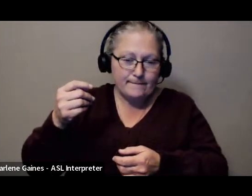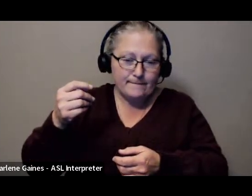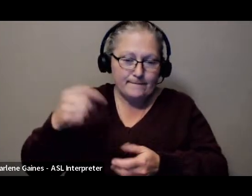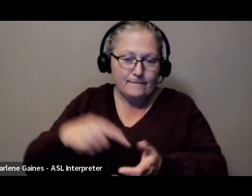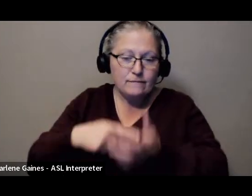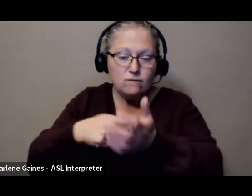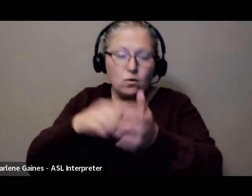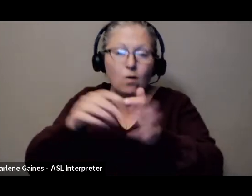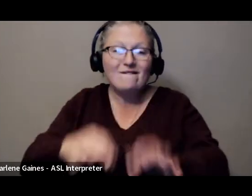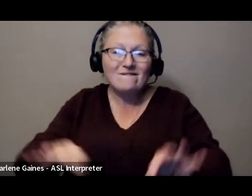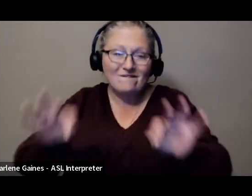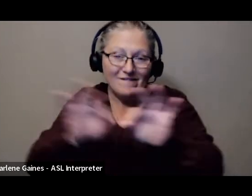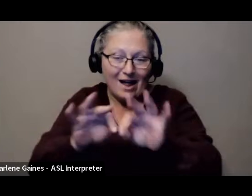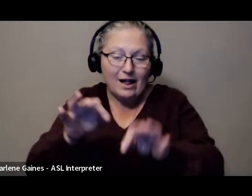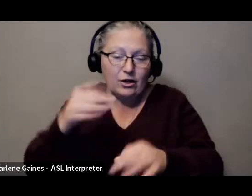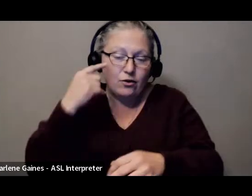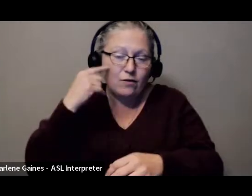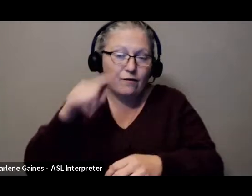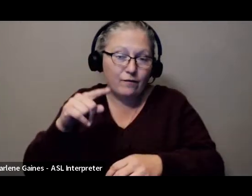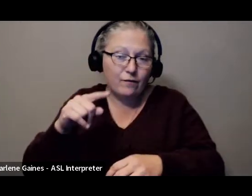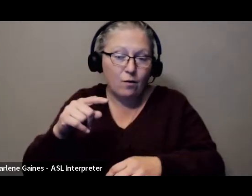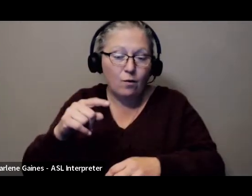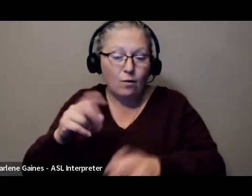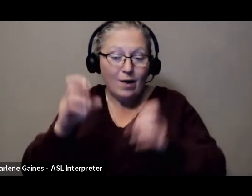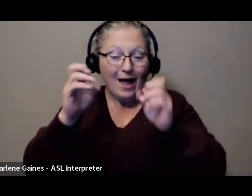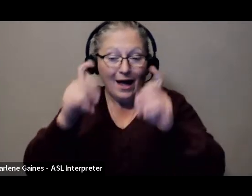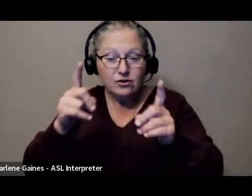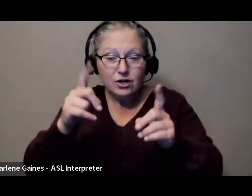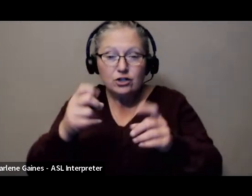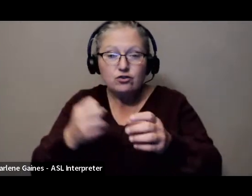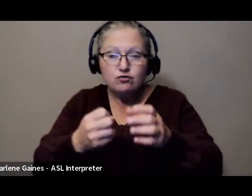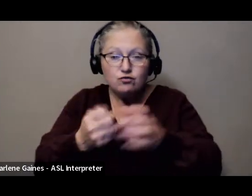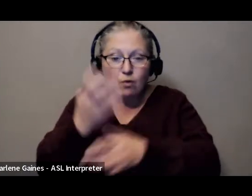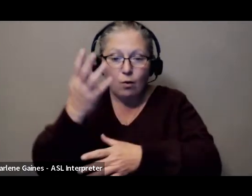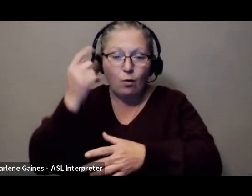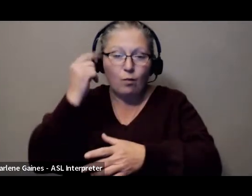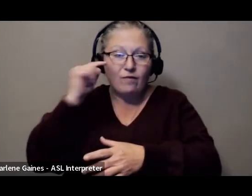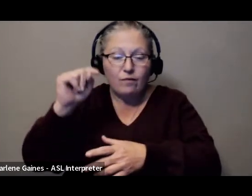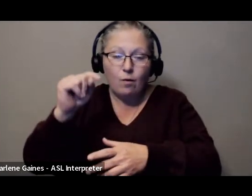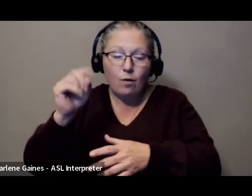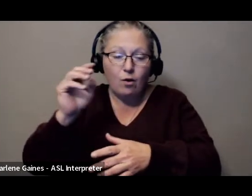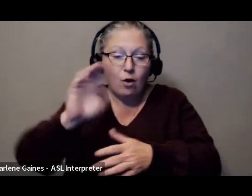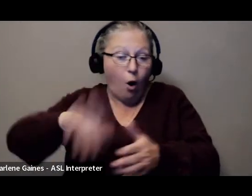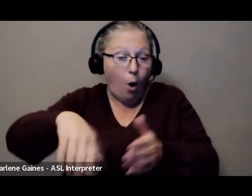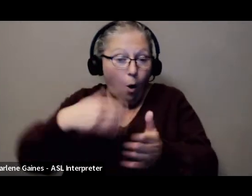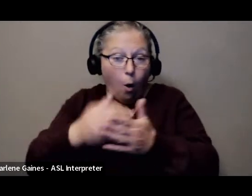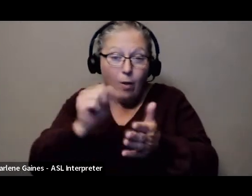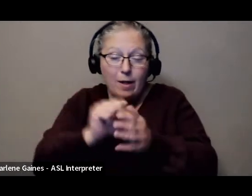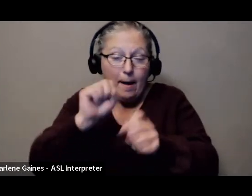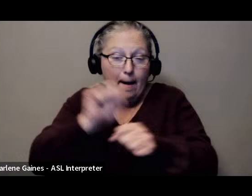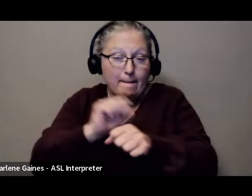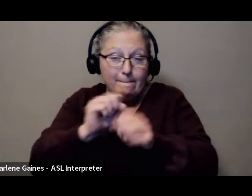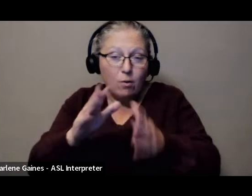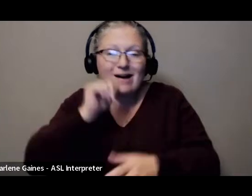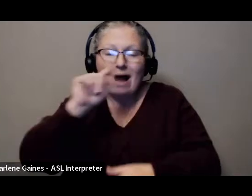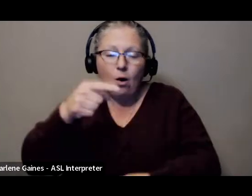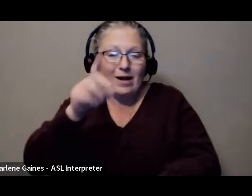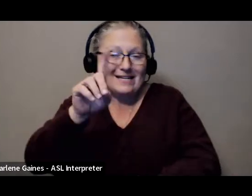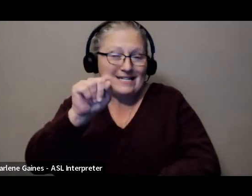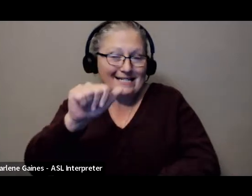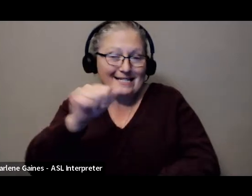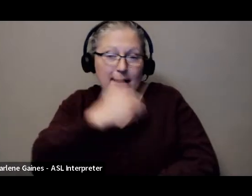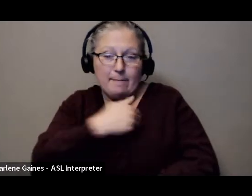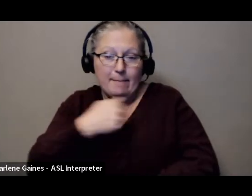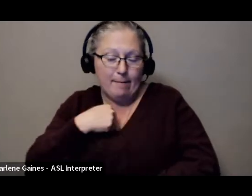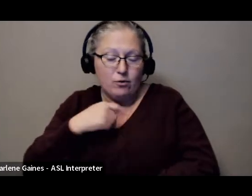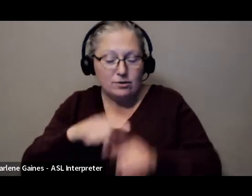showing value to educational growth for all of our employees, not just our DTA members,